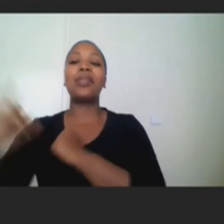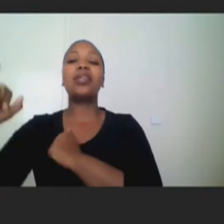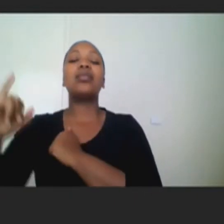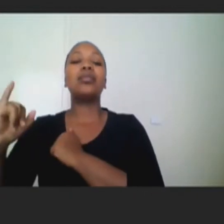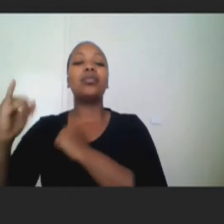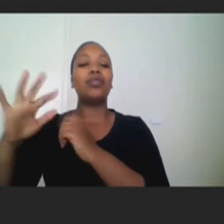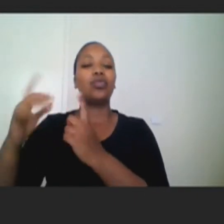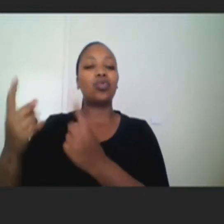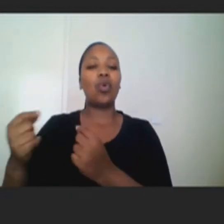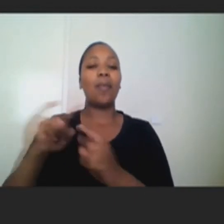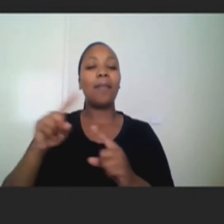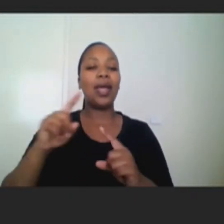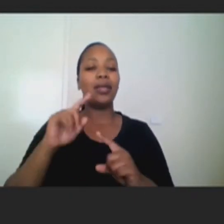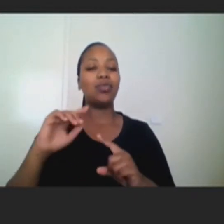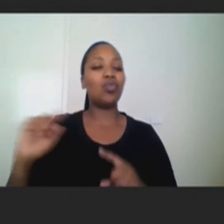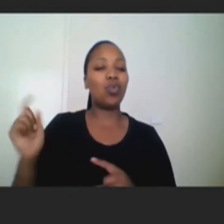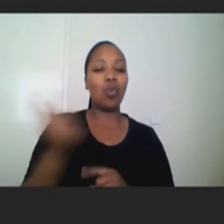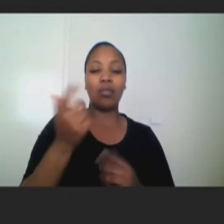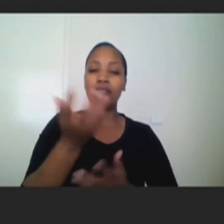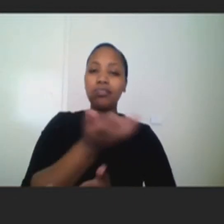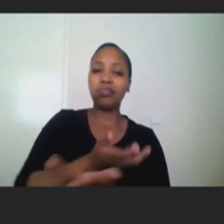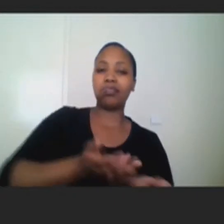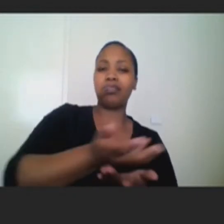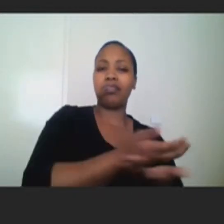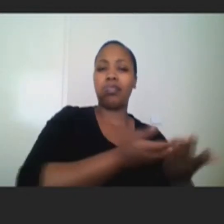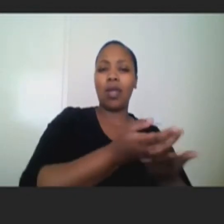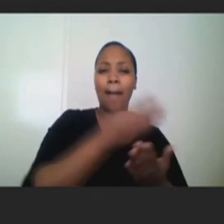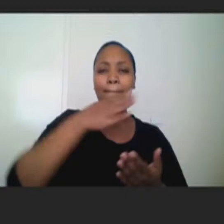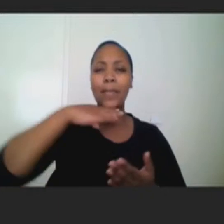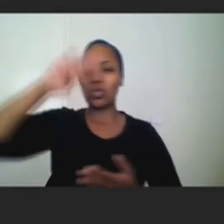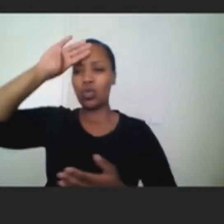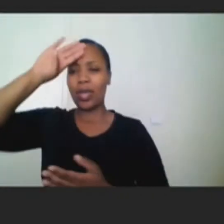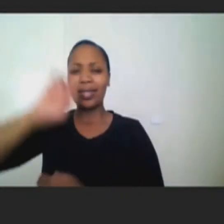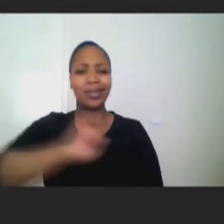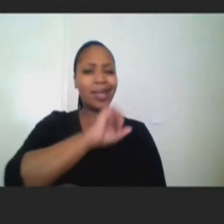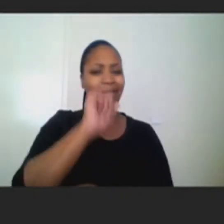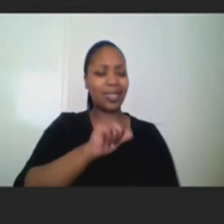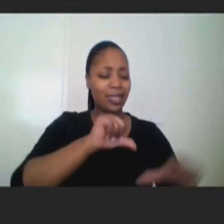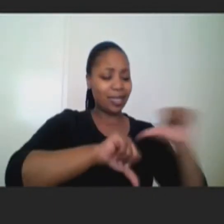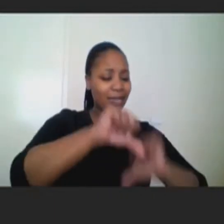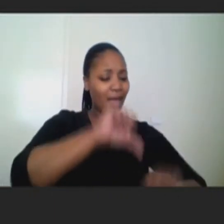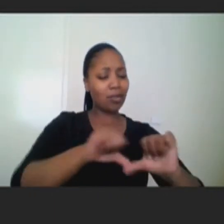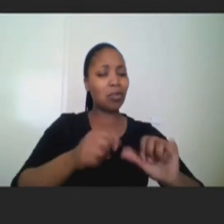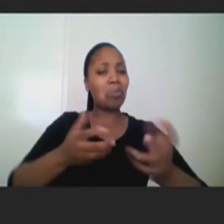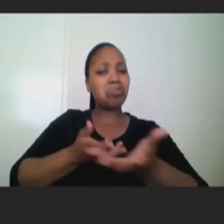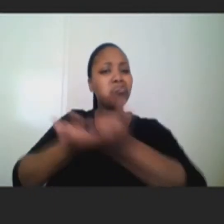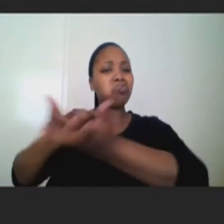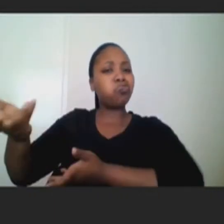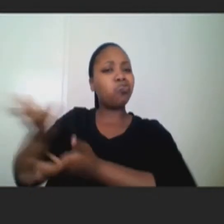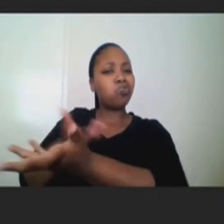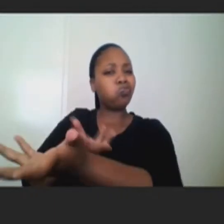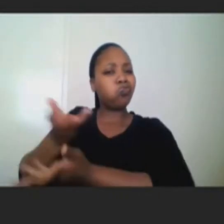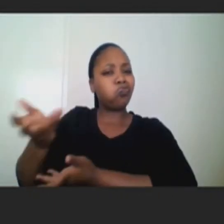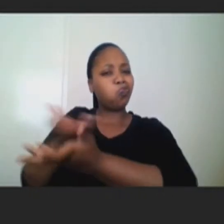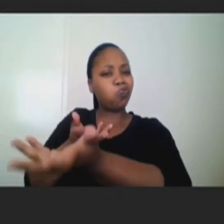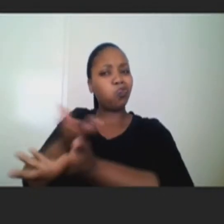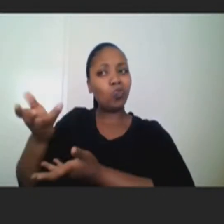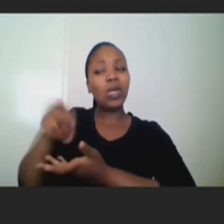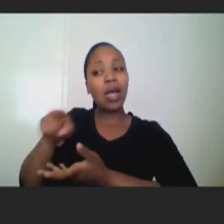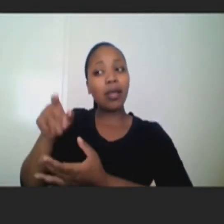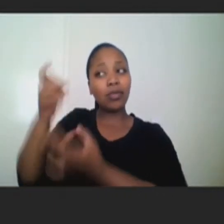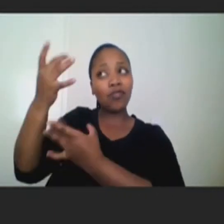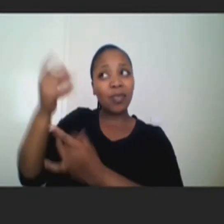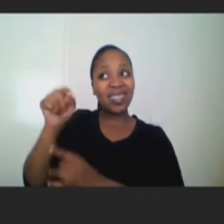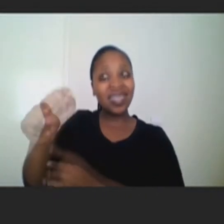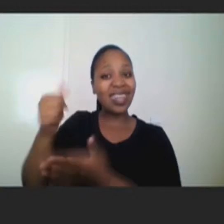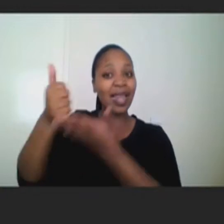us all talk together, Botswana and South Africa, the scientists, we were speaking together, and then this information also helped because the numbers